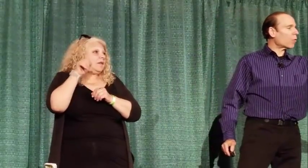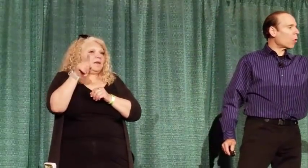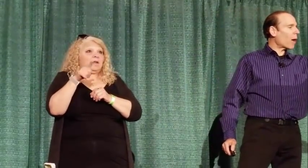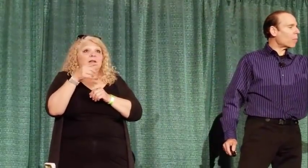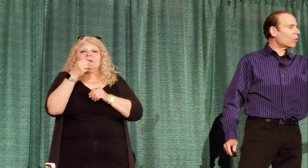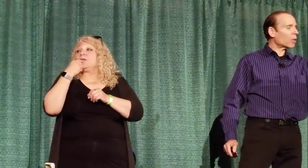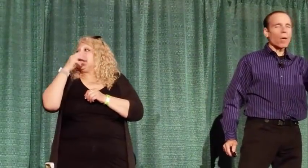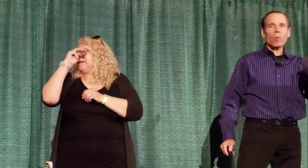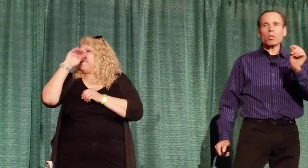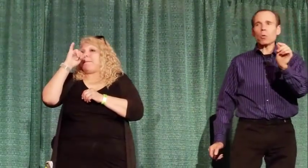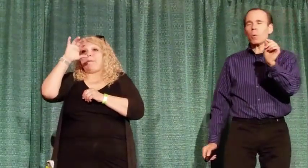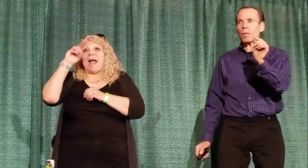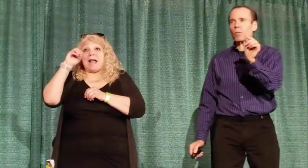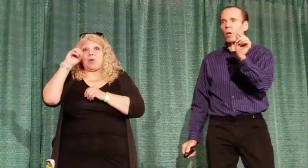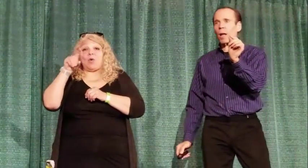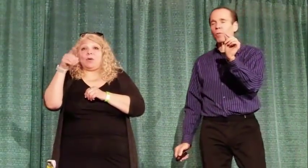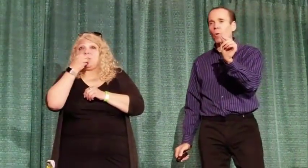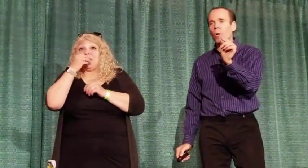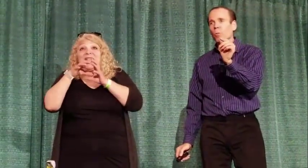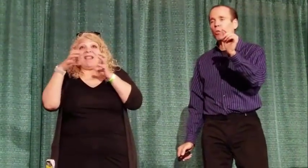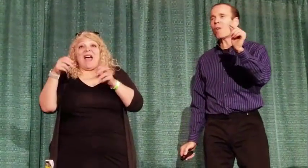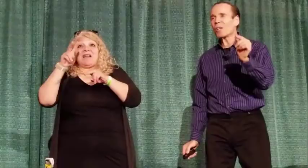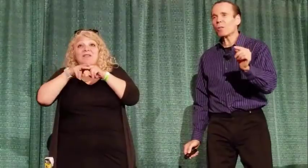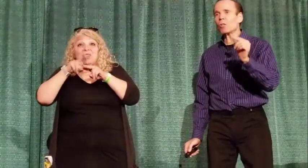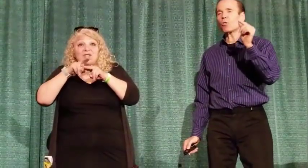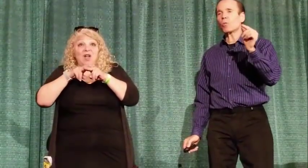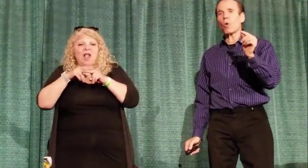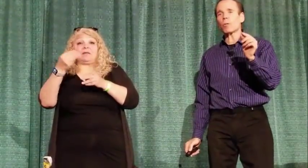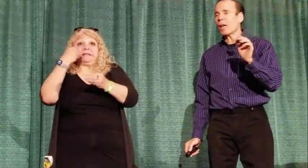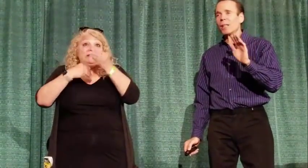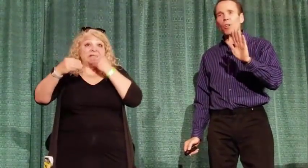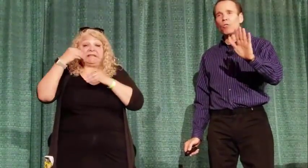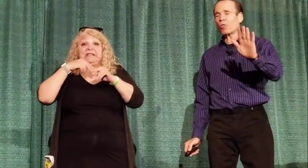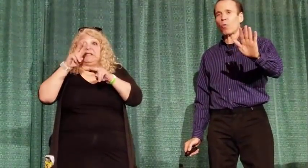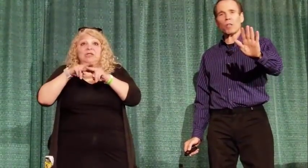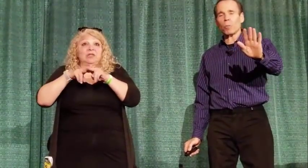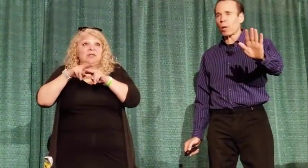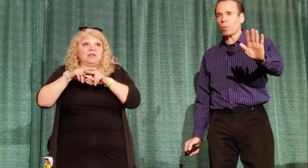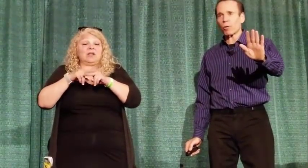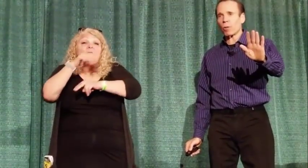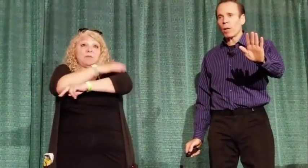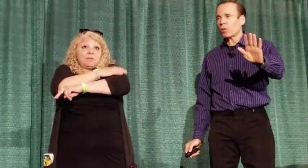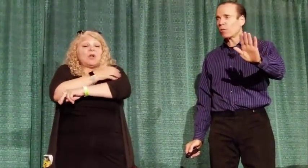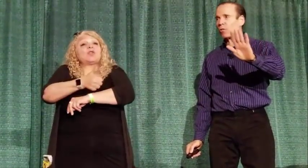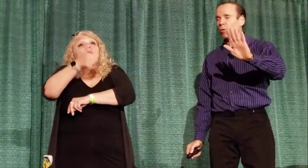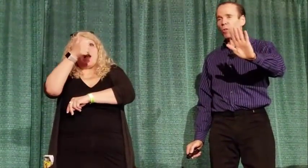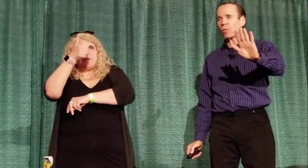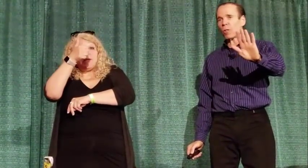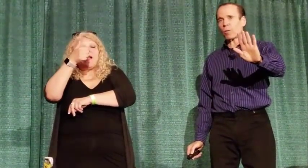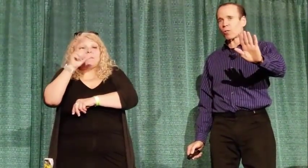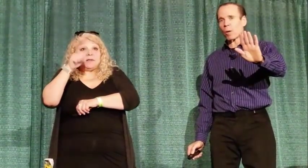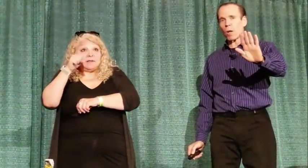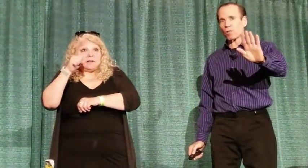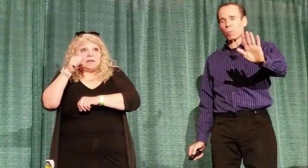says micro-hemorrhaging? When you eat a lot of salt, and when you regularly consume salt, it doesn't just raise your blood pressure. It doesn't just increase